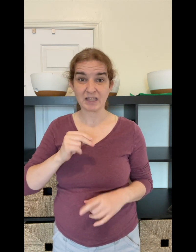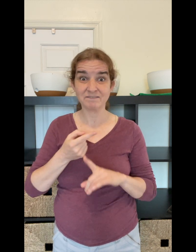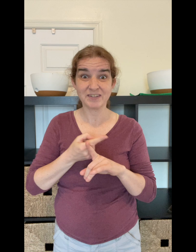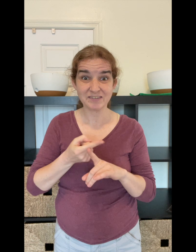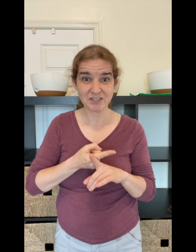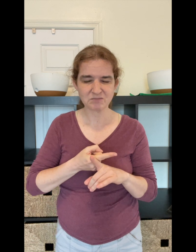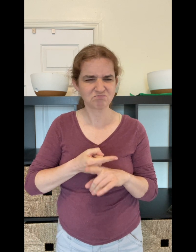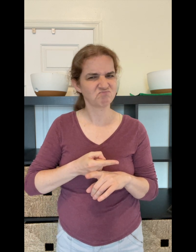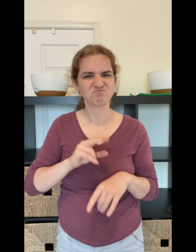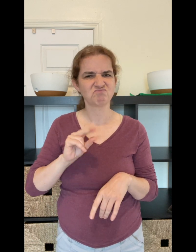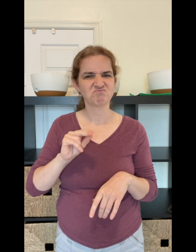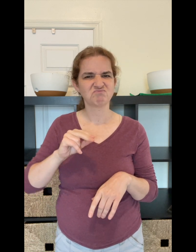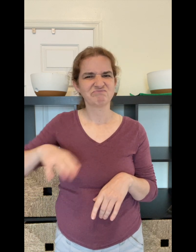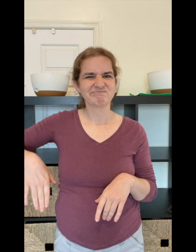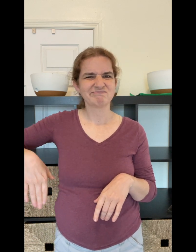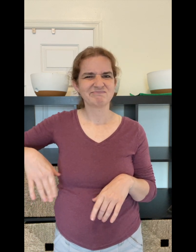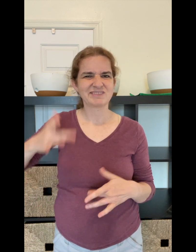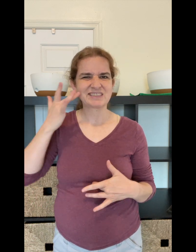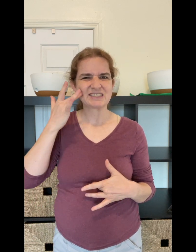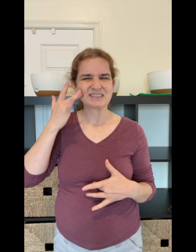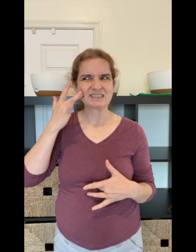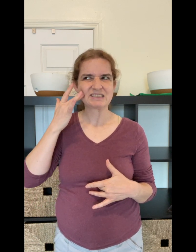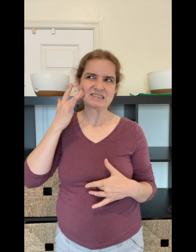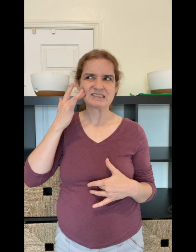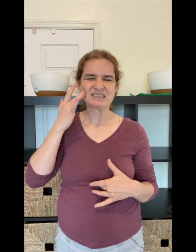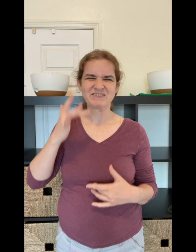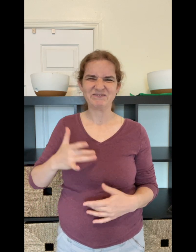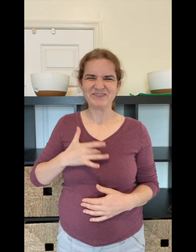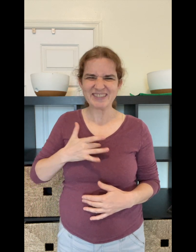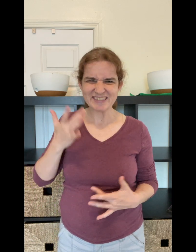cough. I don't have a fever. Not yet. No, I don't feel sick.